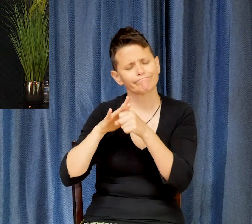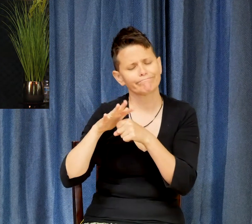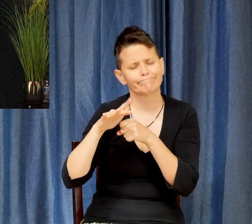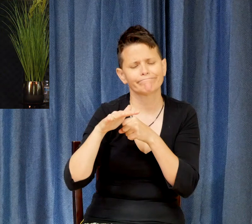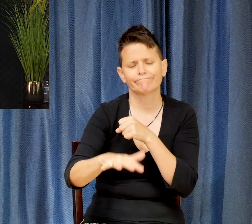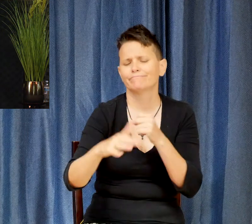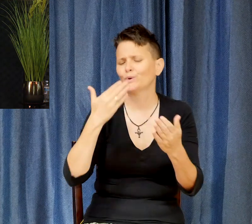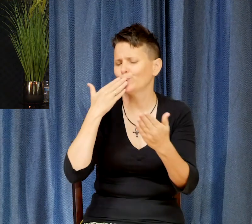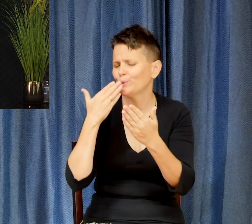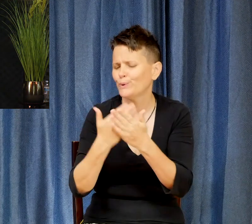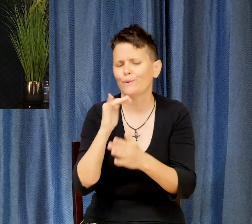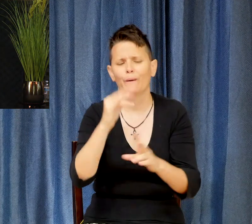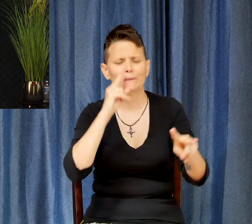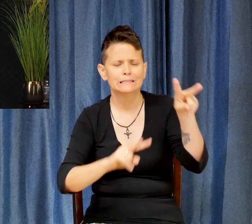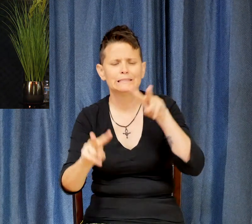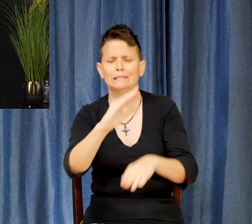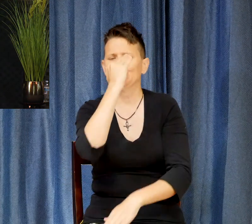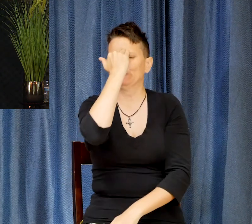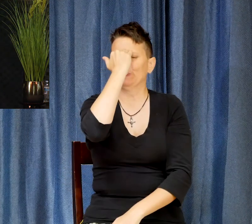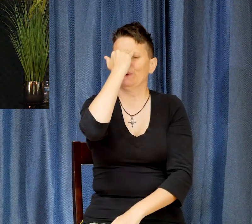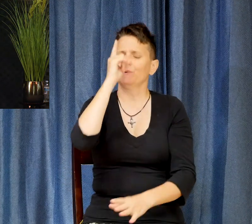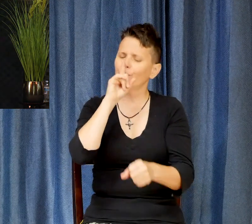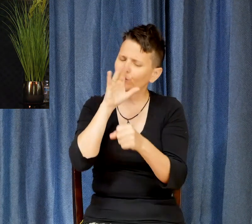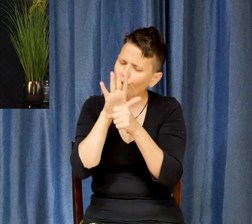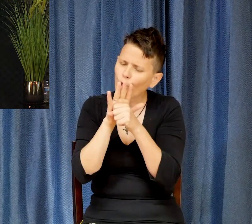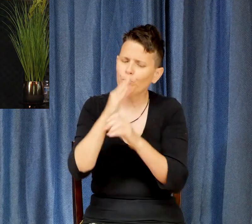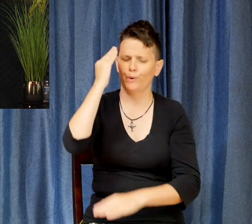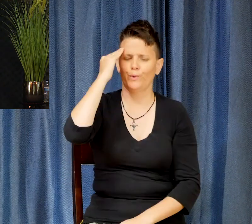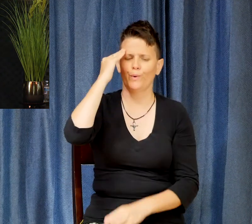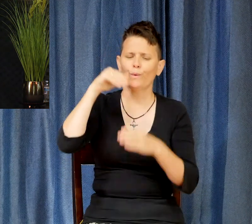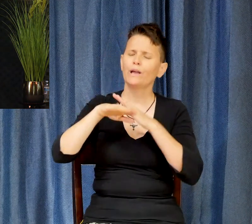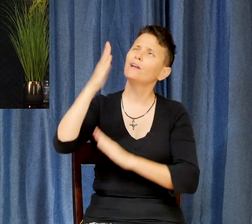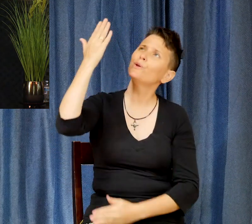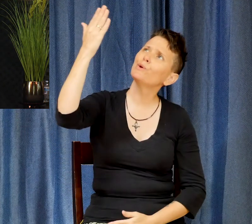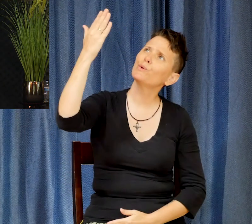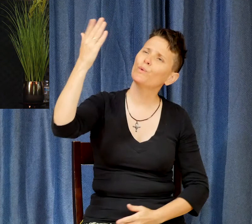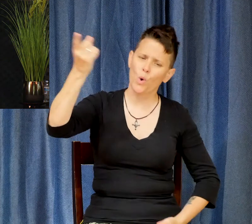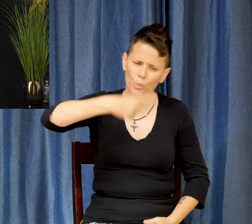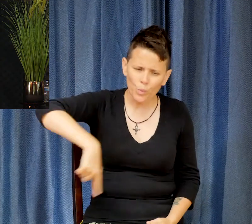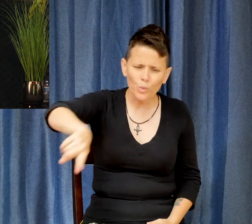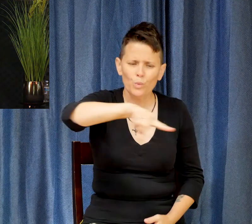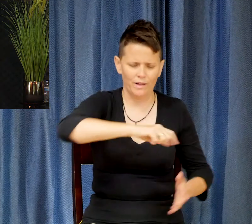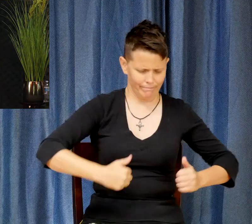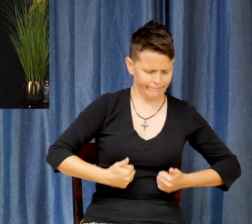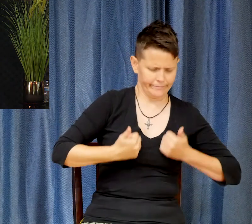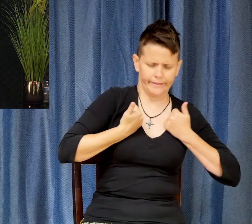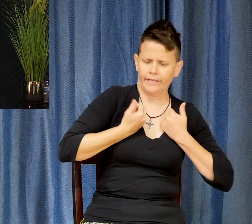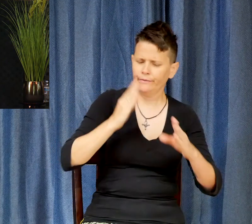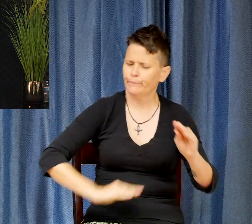us. We affirm and know that in you we live and move and have our